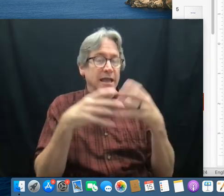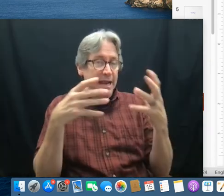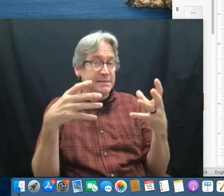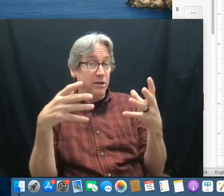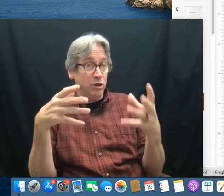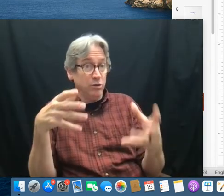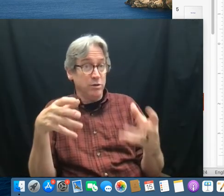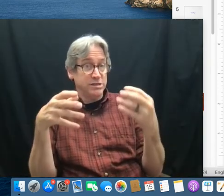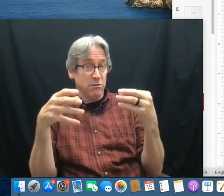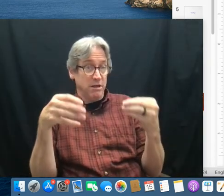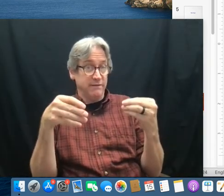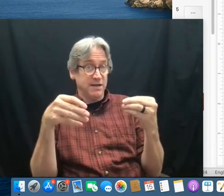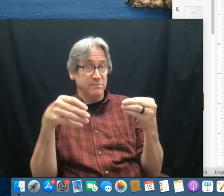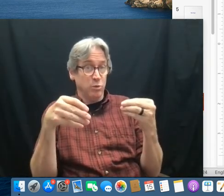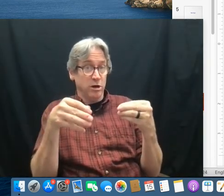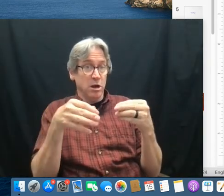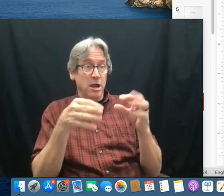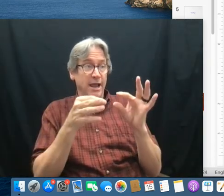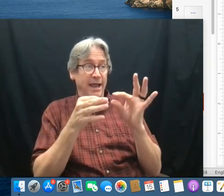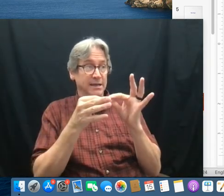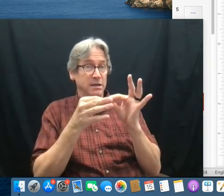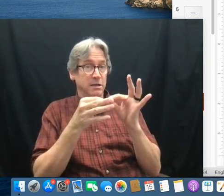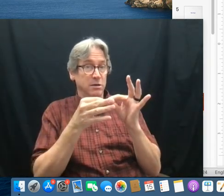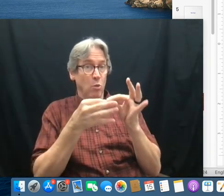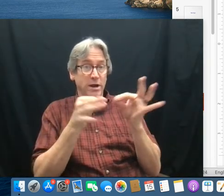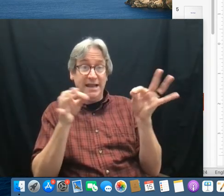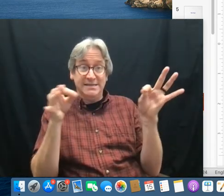the F's and you're going to pull a thread.